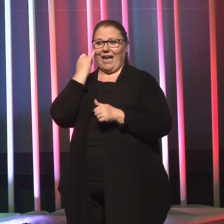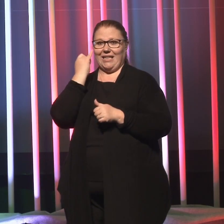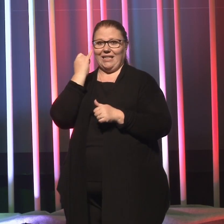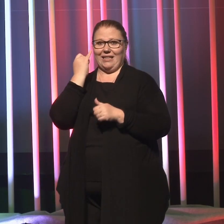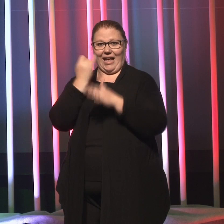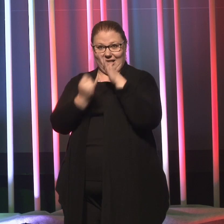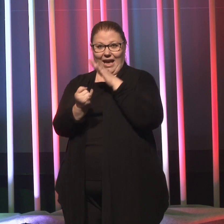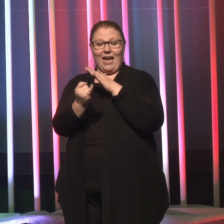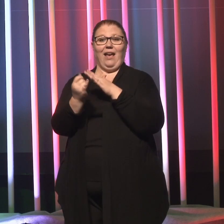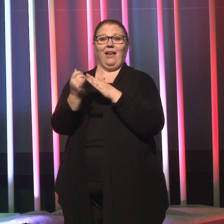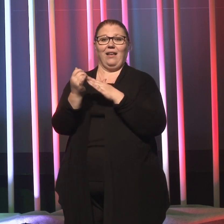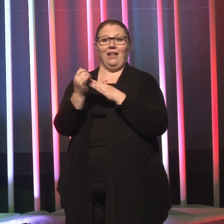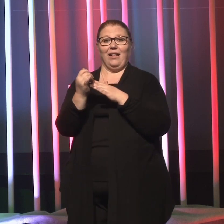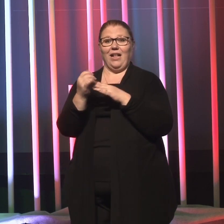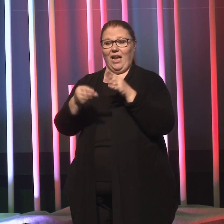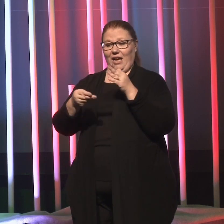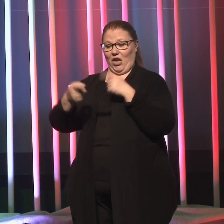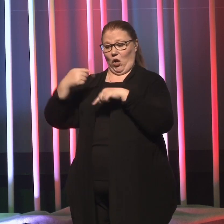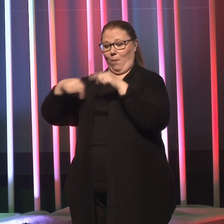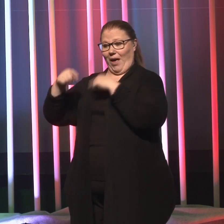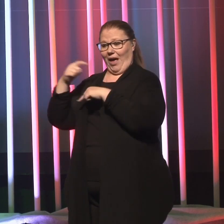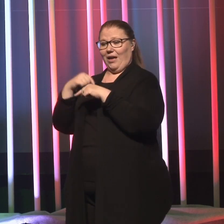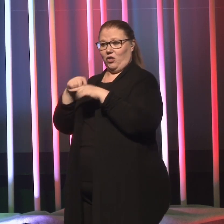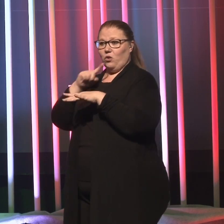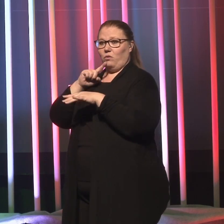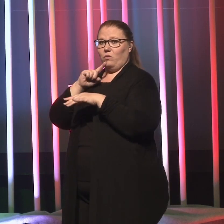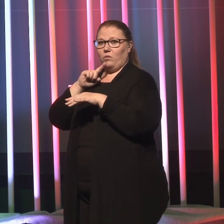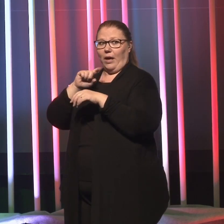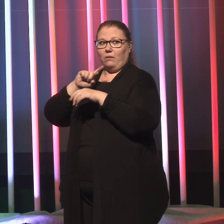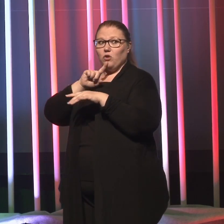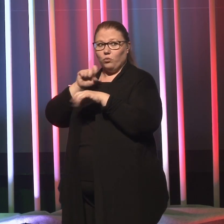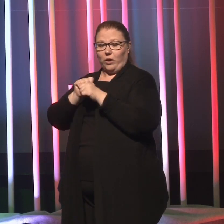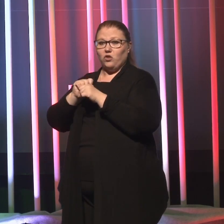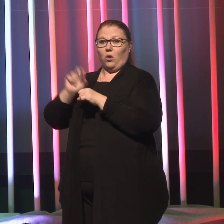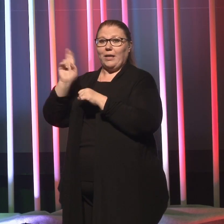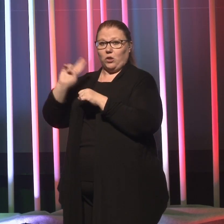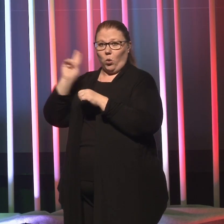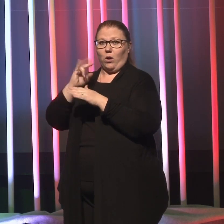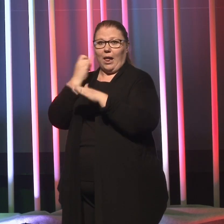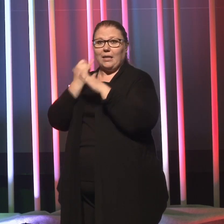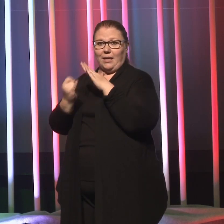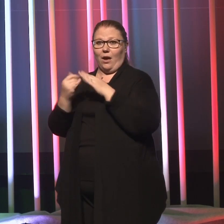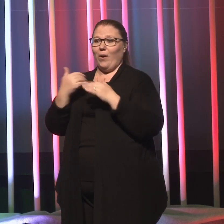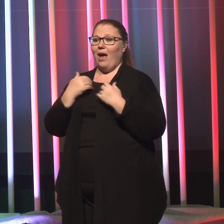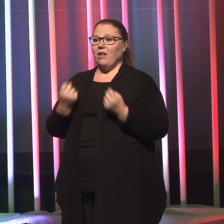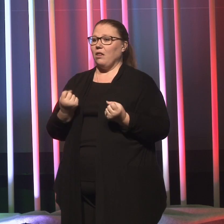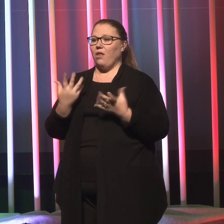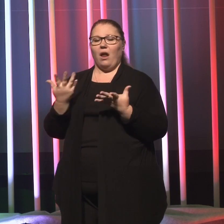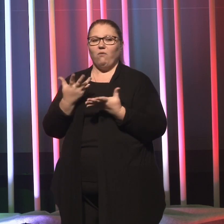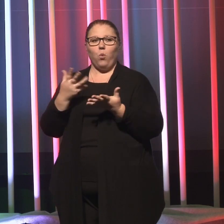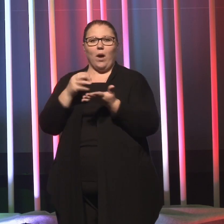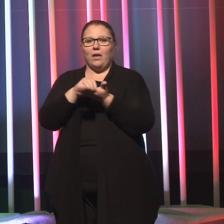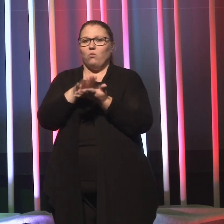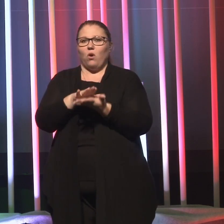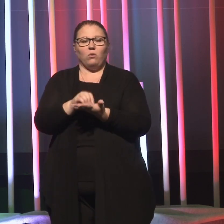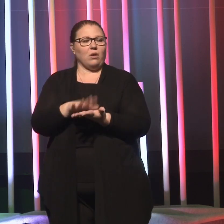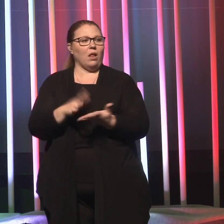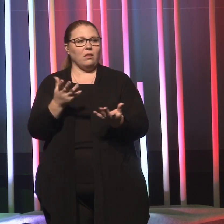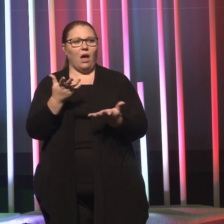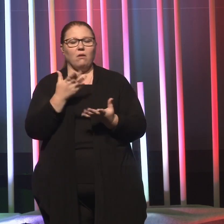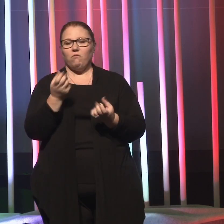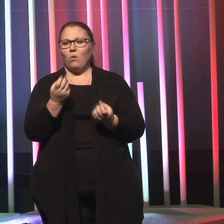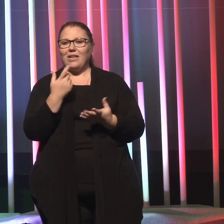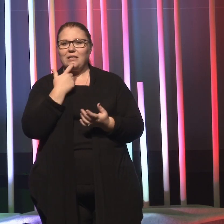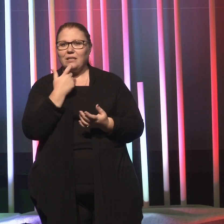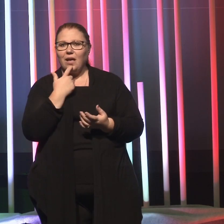its heritage back to the original historical Isaiah. And in 1 through 39, we have a lot of what he wrote and a lot of what he said and a lot of what he hoped